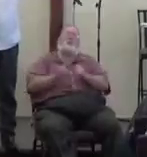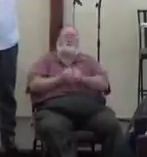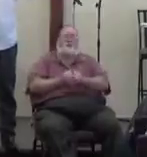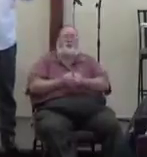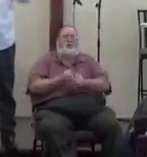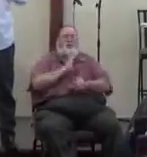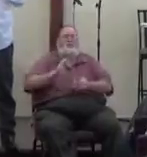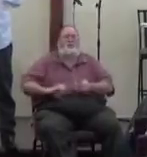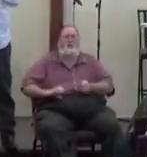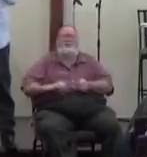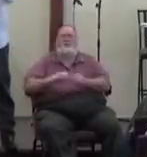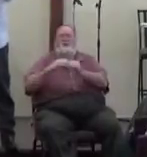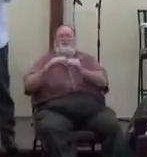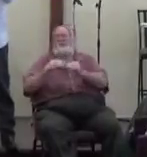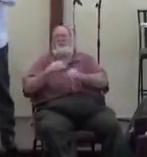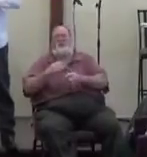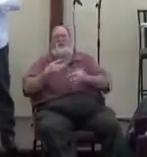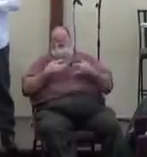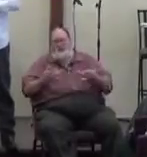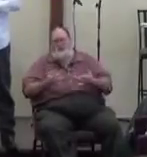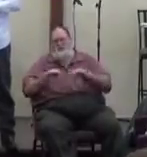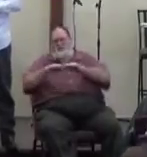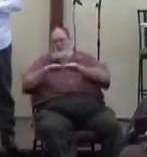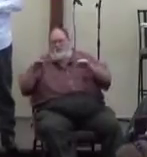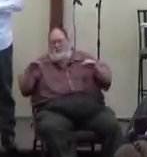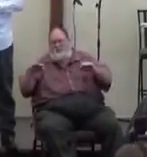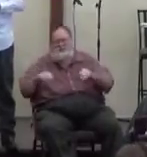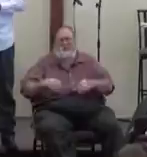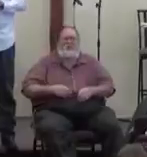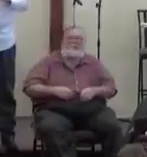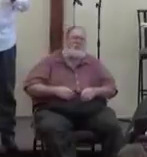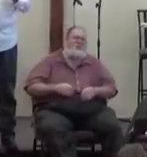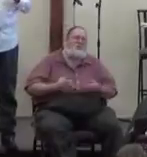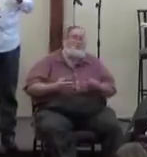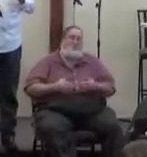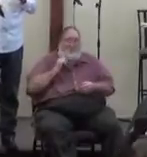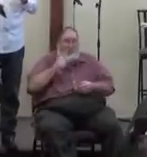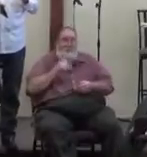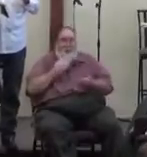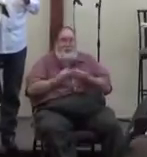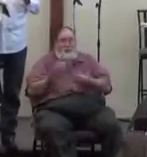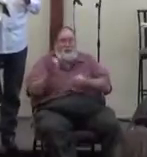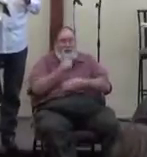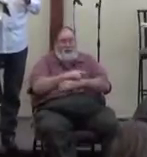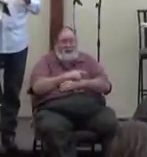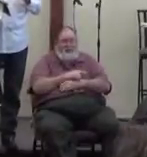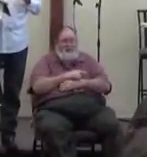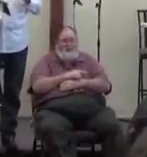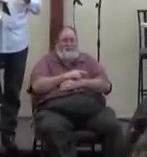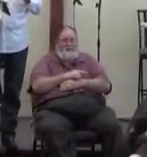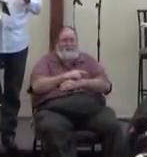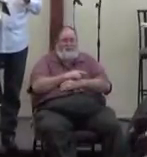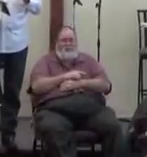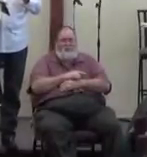rough, tomorrow there's going to be a good day. And we can count on that in the Lord. It says, for he has delivered me from all